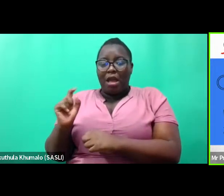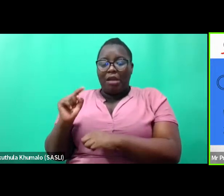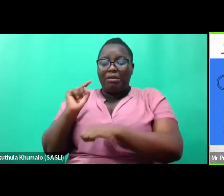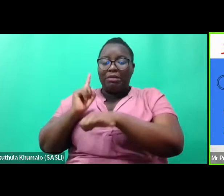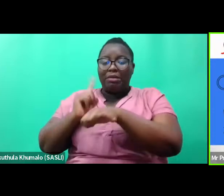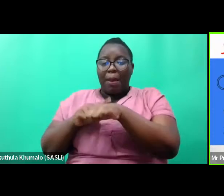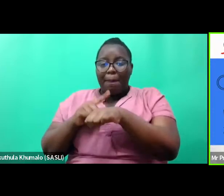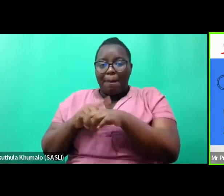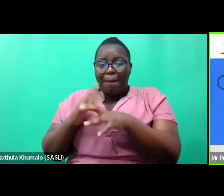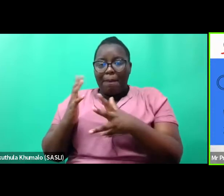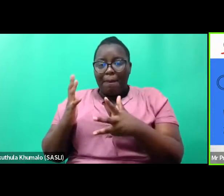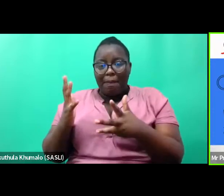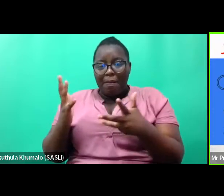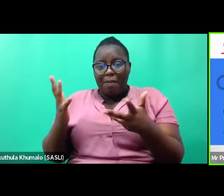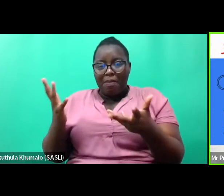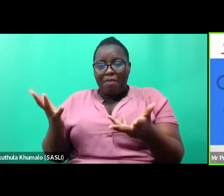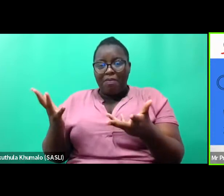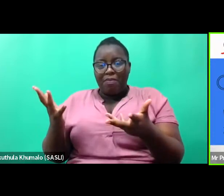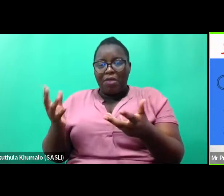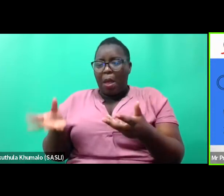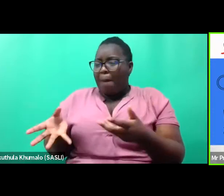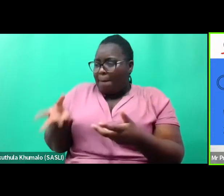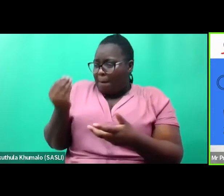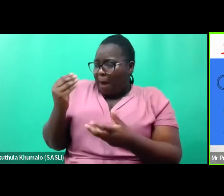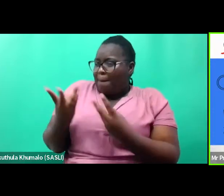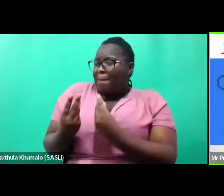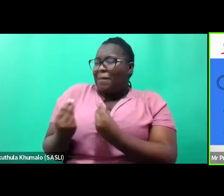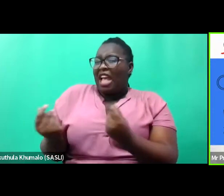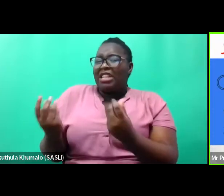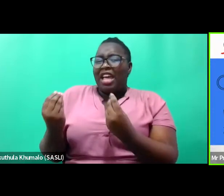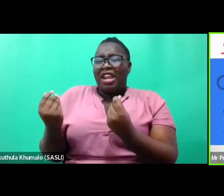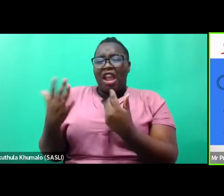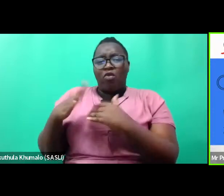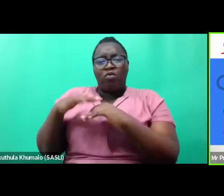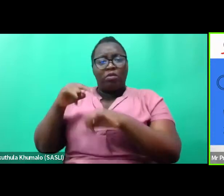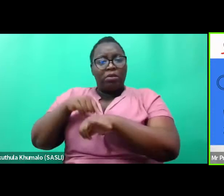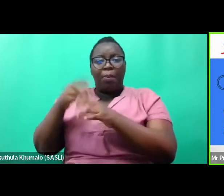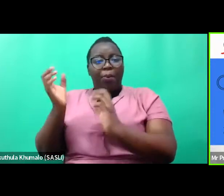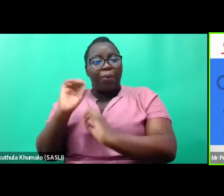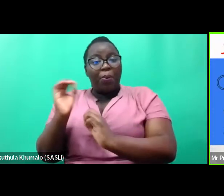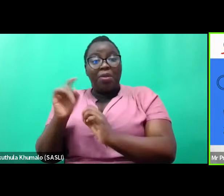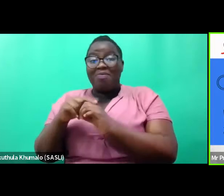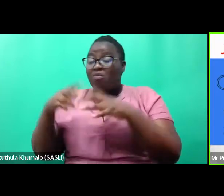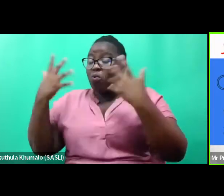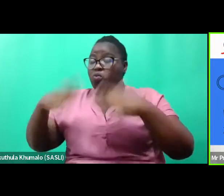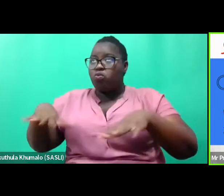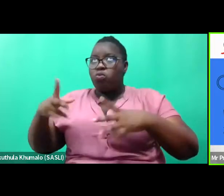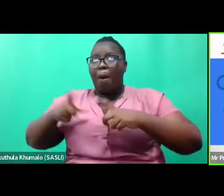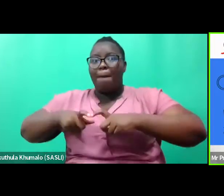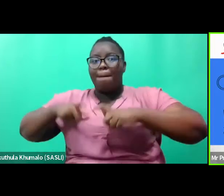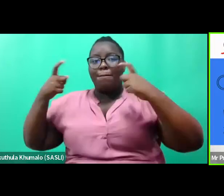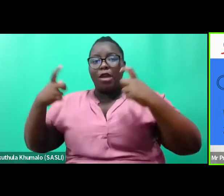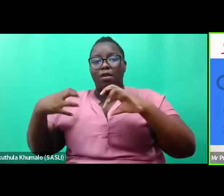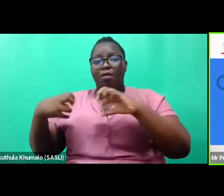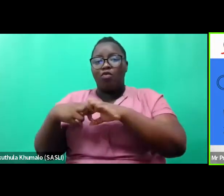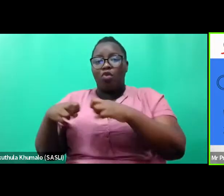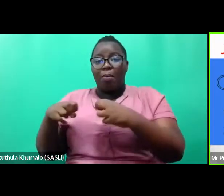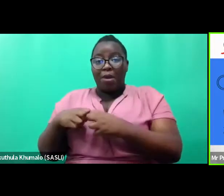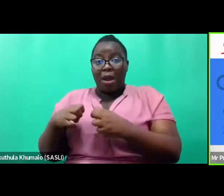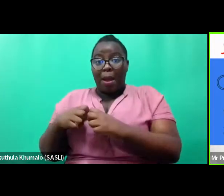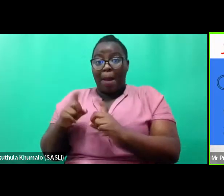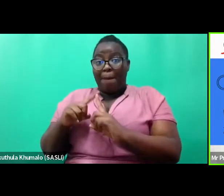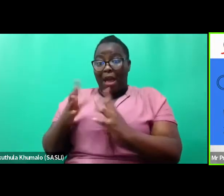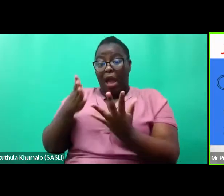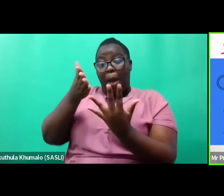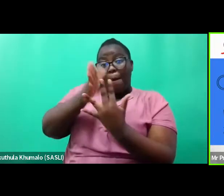I did not get my material in time. That was also a big problem. I could always inquire about that. But between 2008